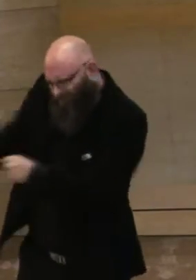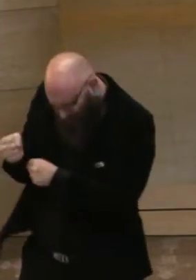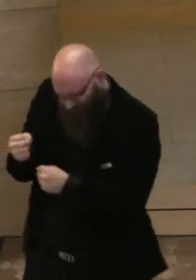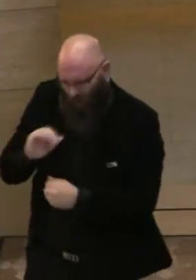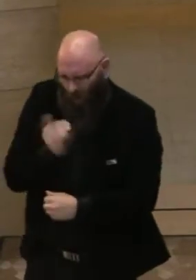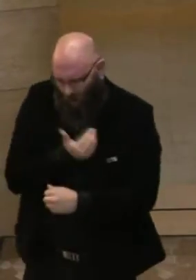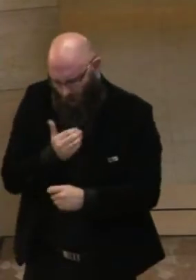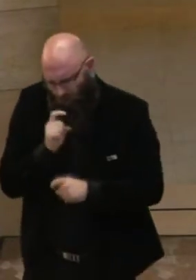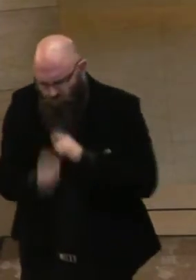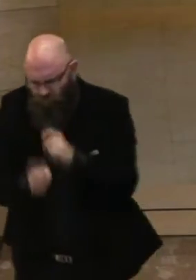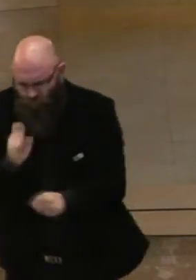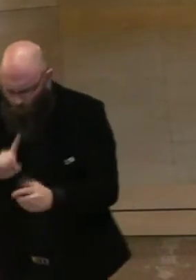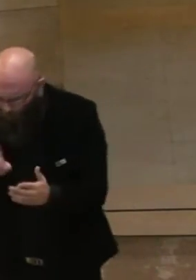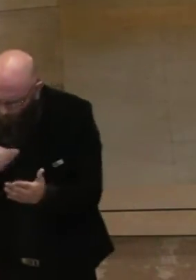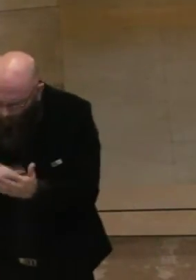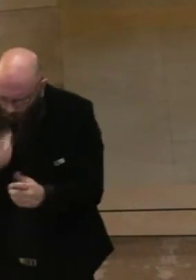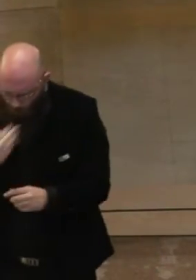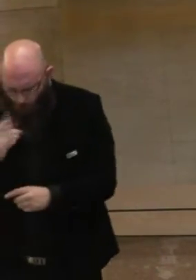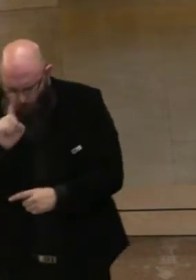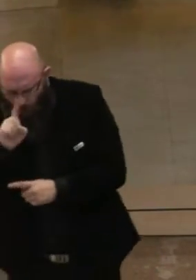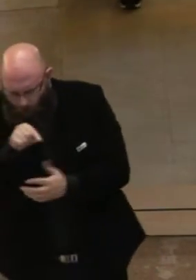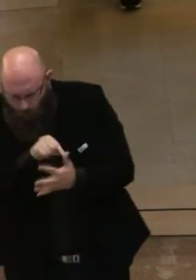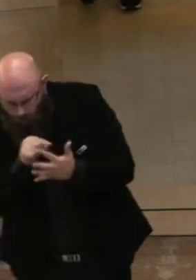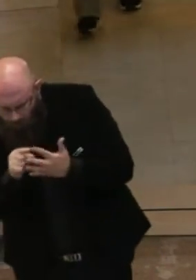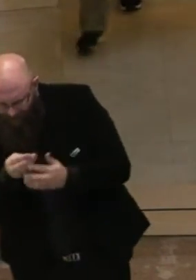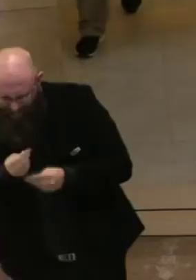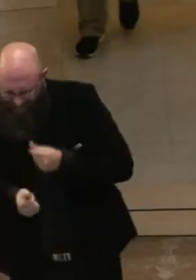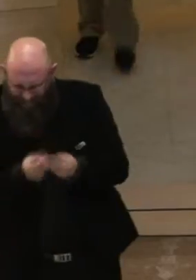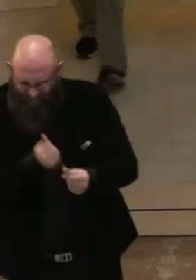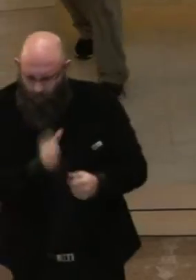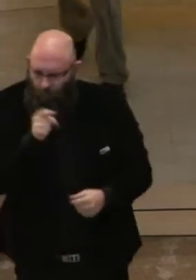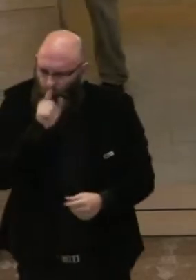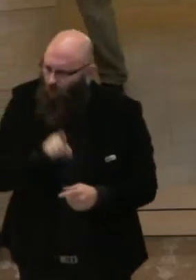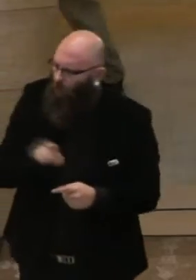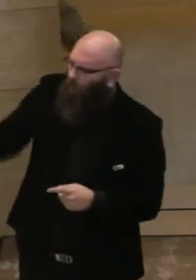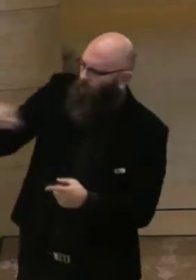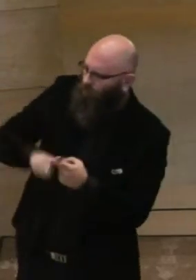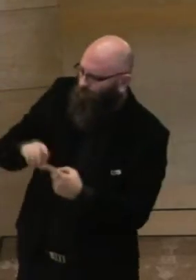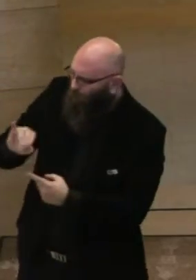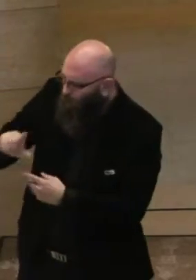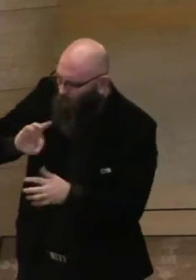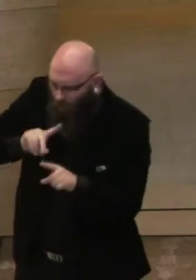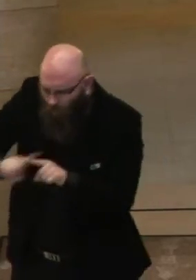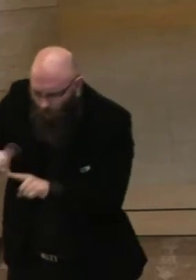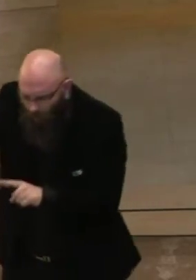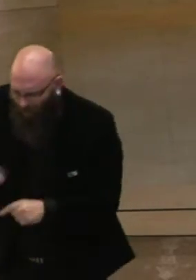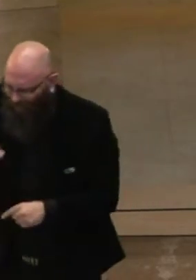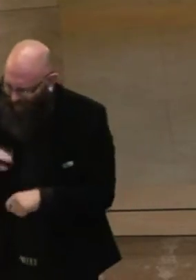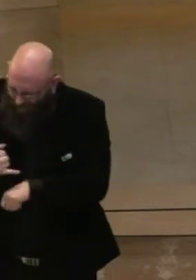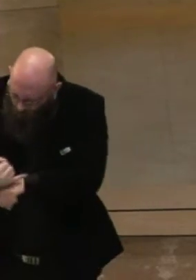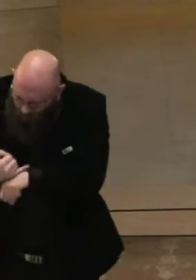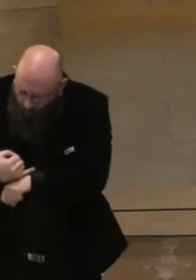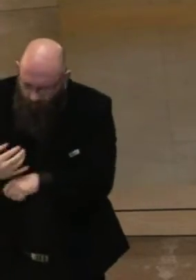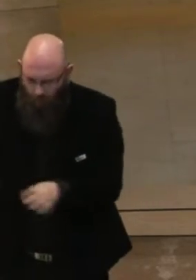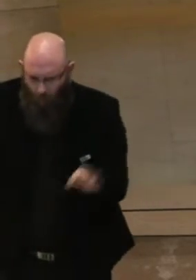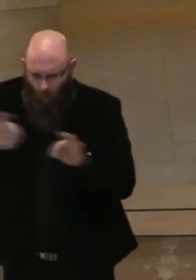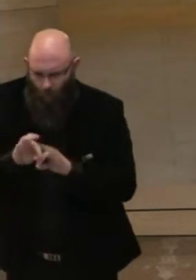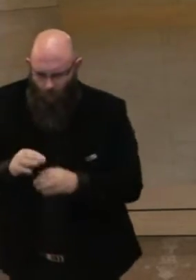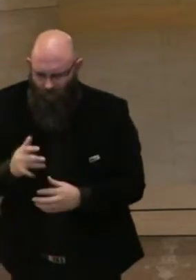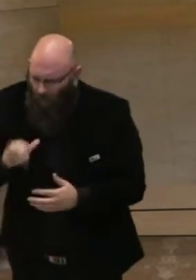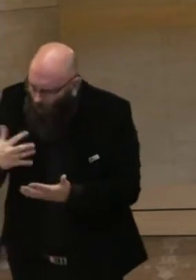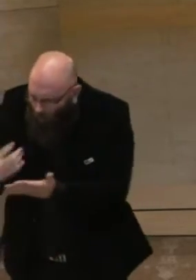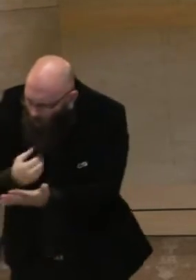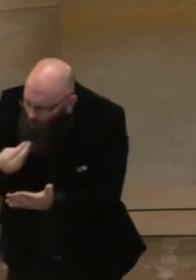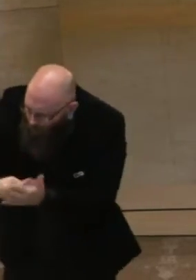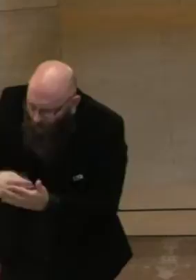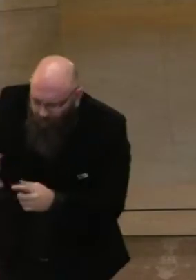nothing and charge interest for it, well, then any counterfeiter could rule the world. And they do. With a fraction of